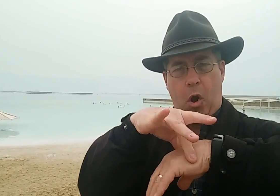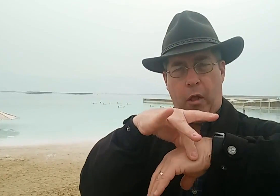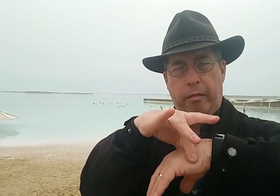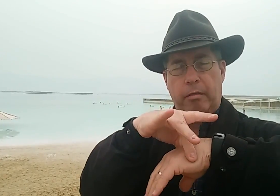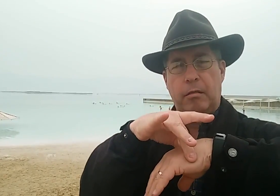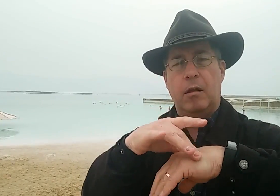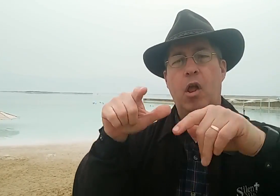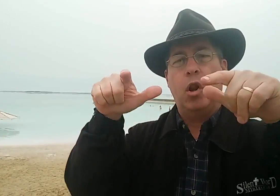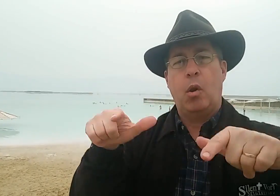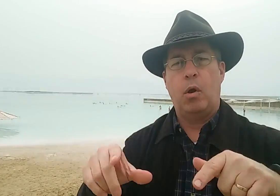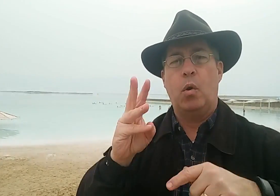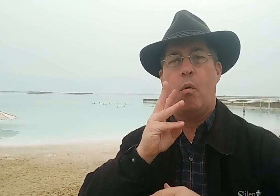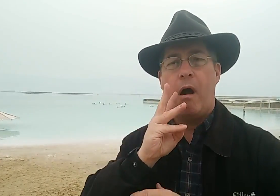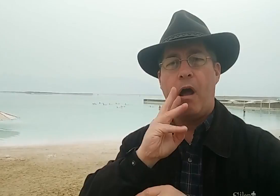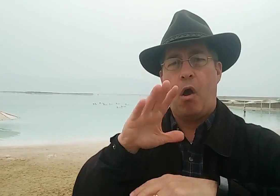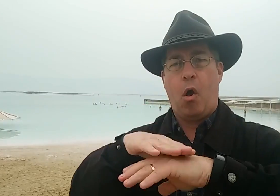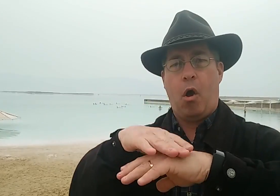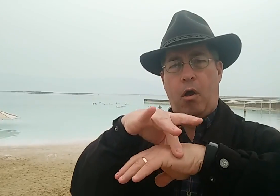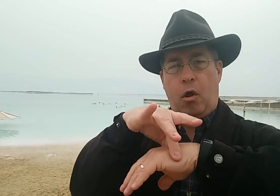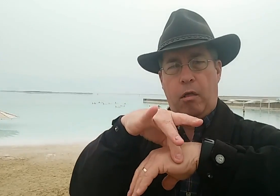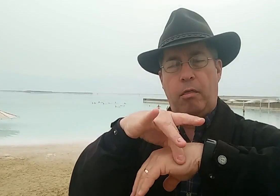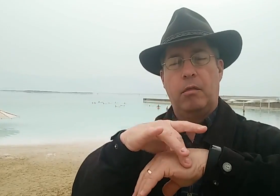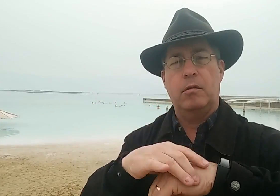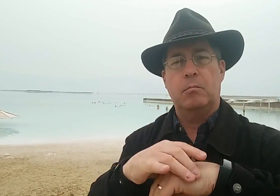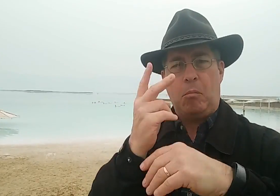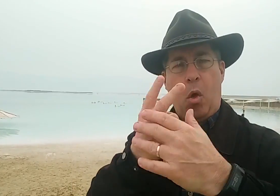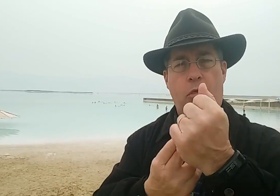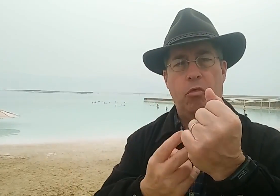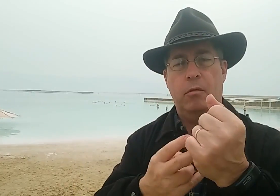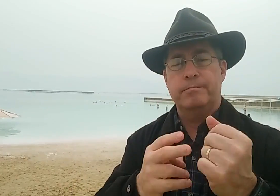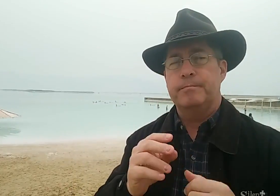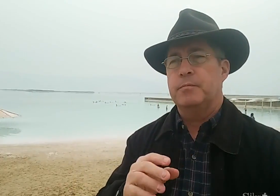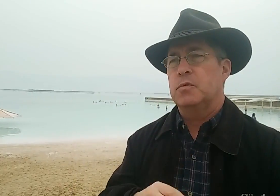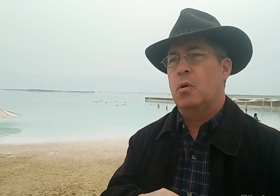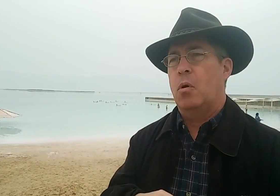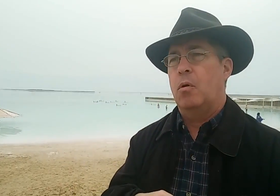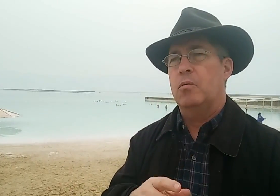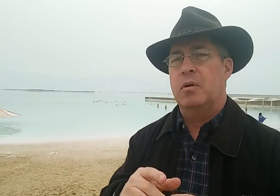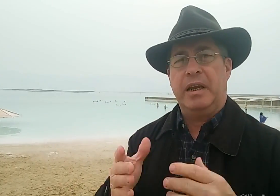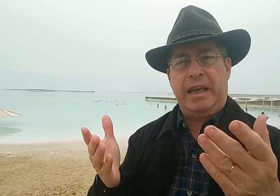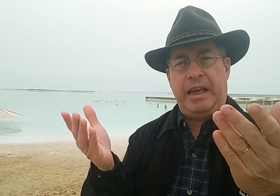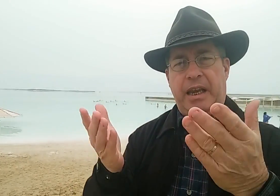is the lowest place on earth, the lowest body of water on earth, both.